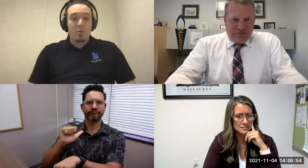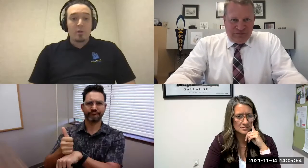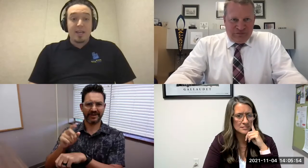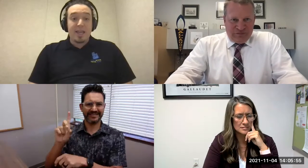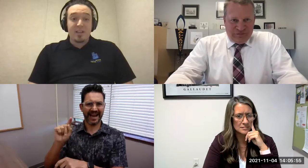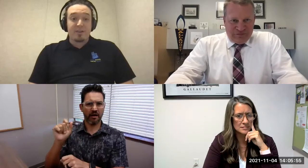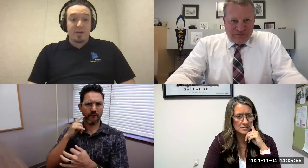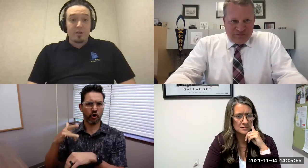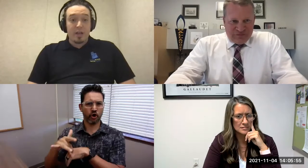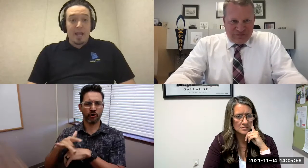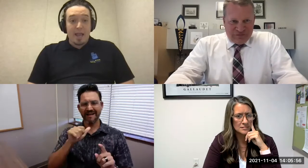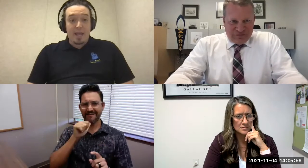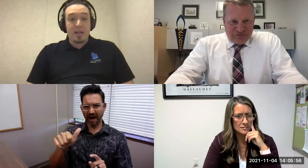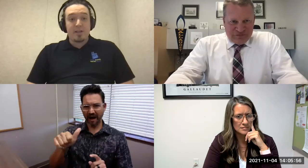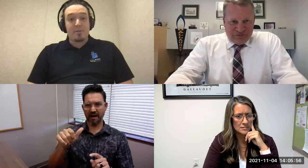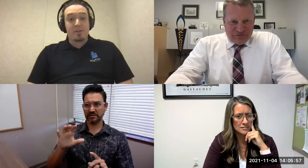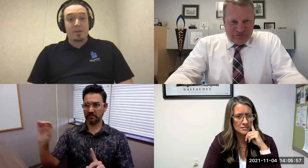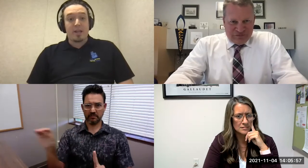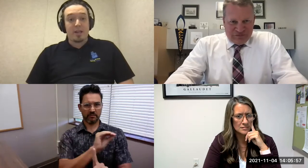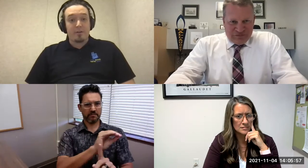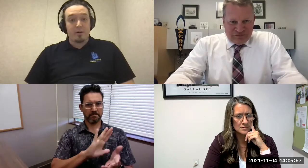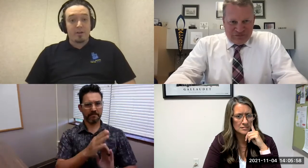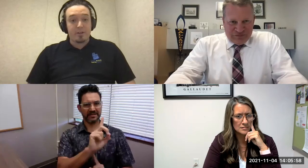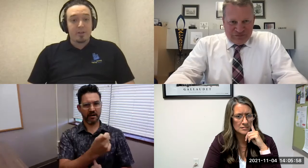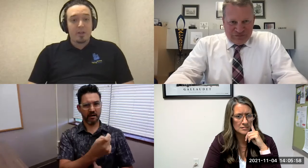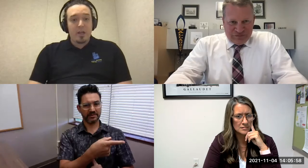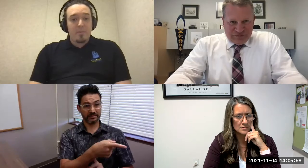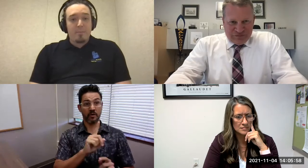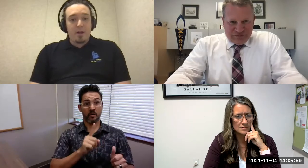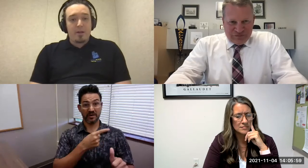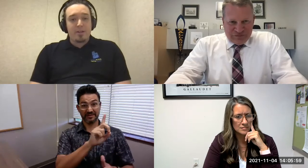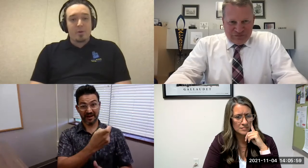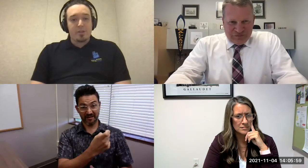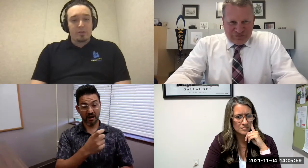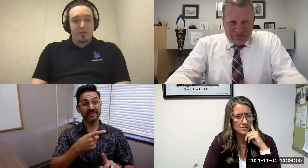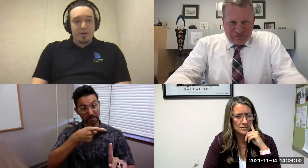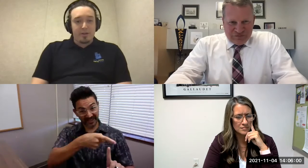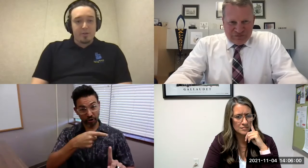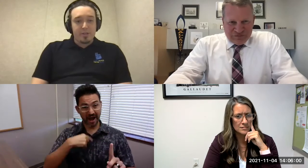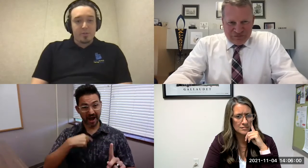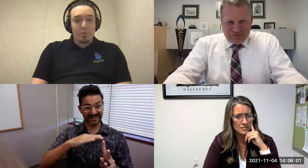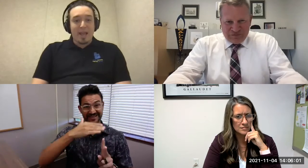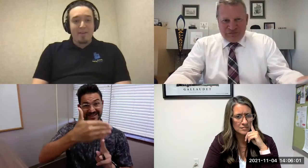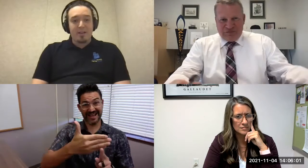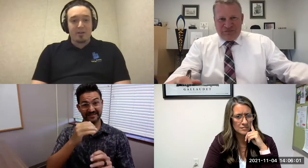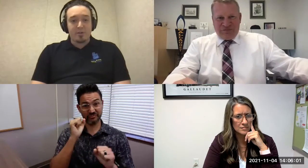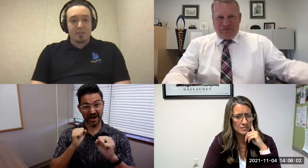Lead K is very good at establishing data for early intervention, but it doesn't always lead to a diagnosis. When we have a